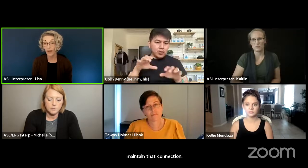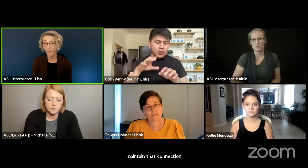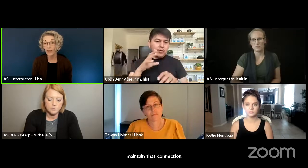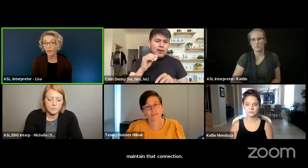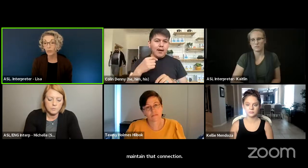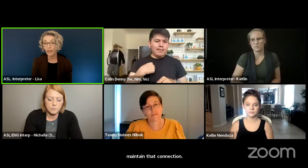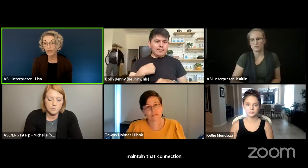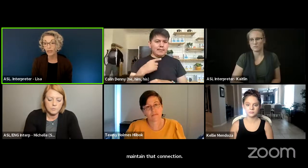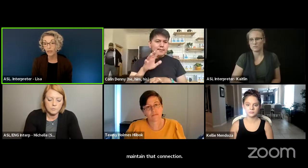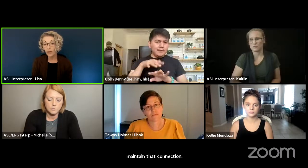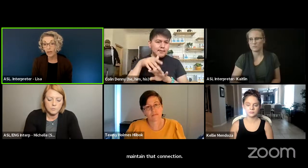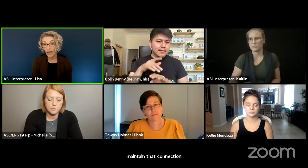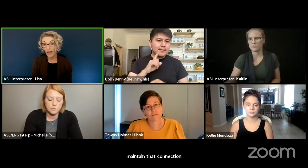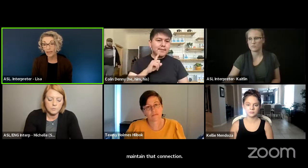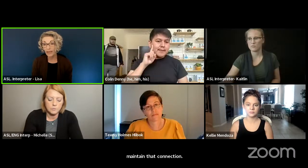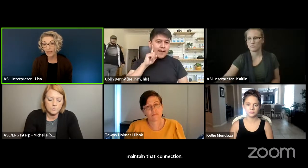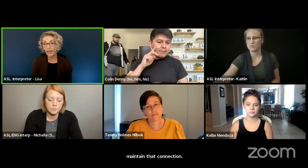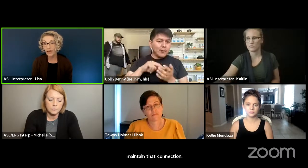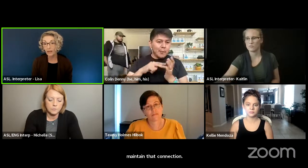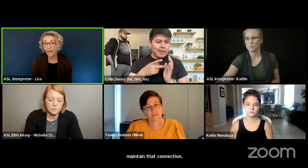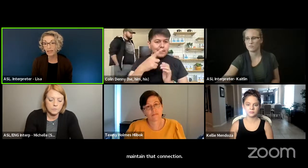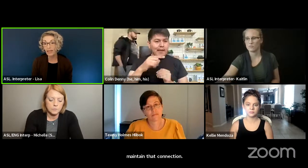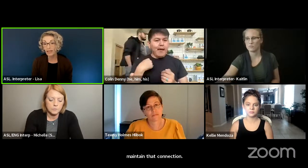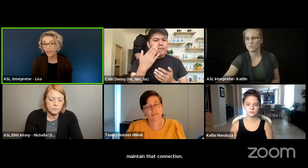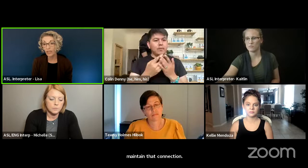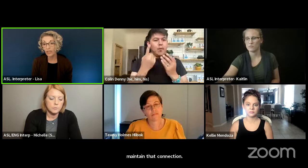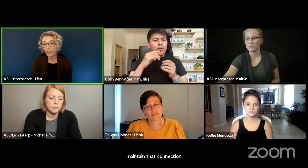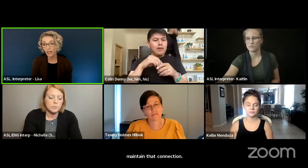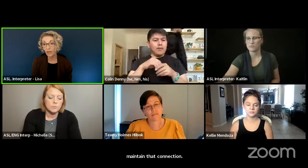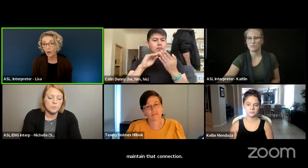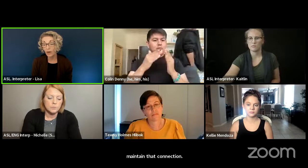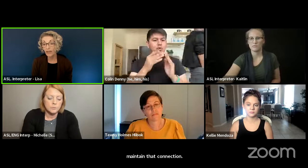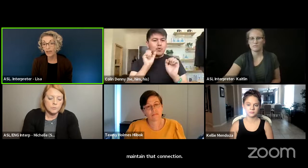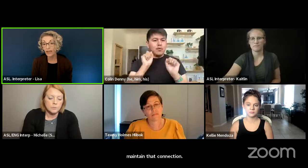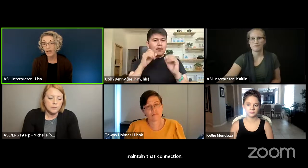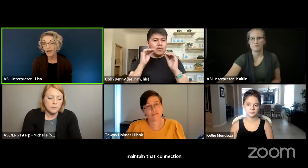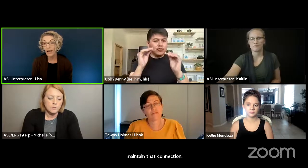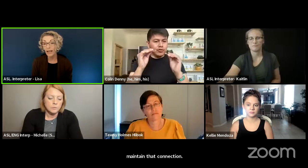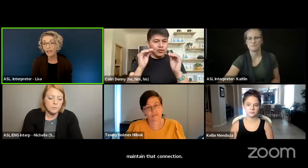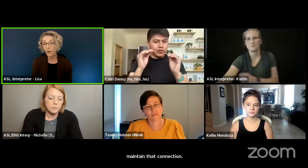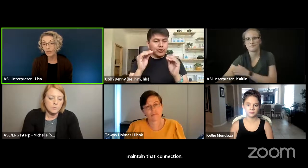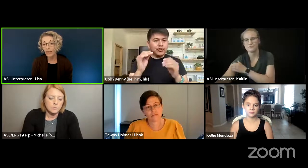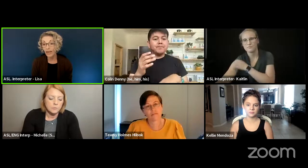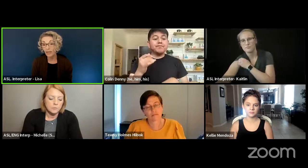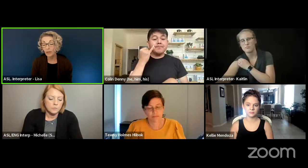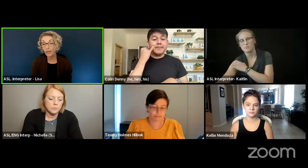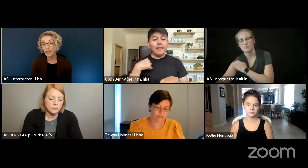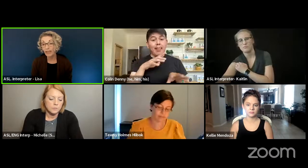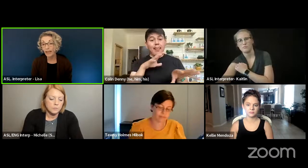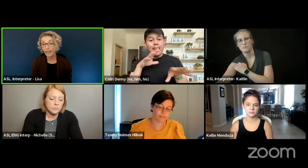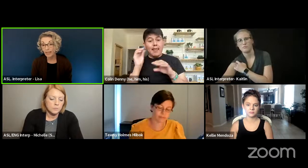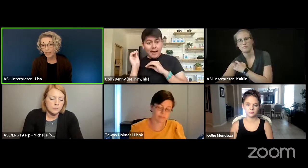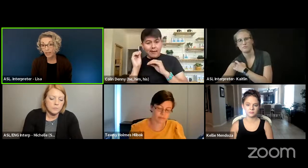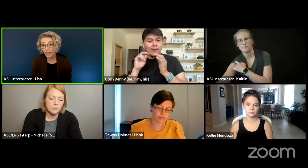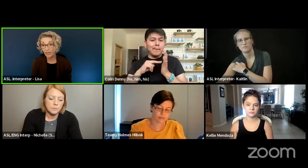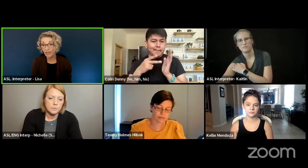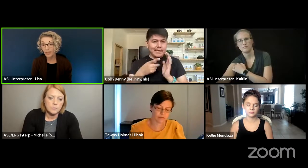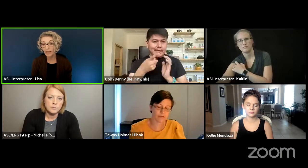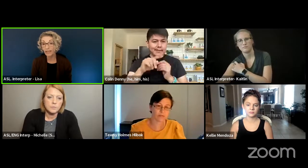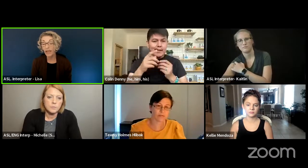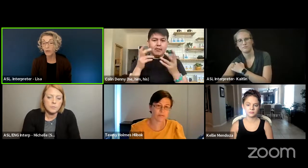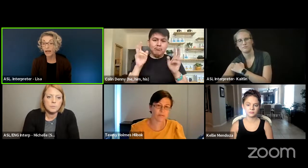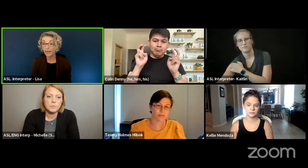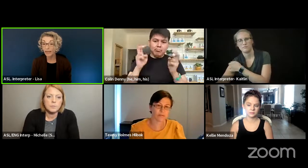for them. We can do a lot. As an Indigenous deaf person, I can go into that community and teach them